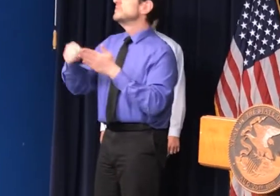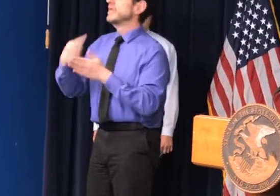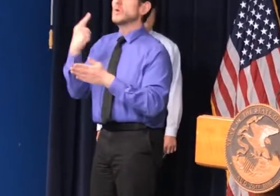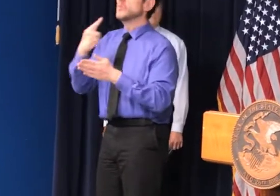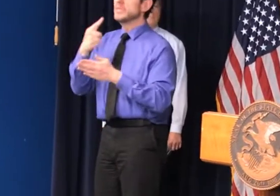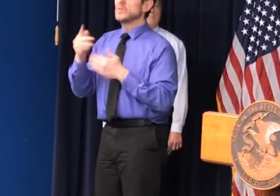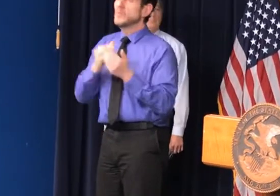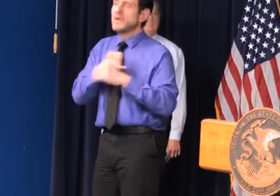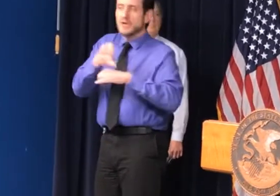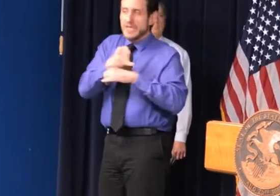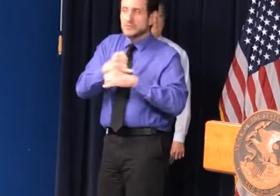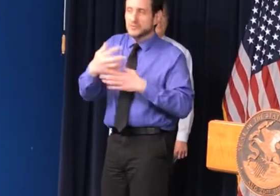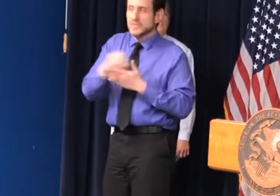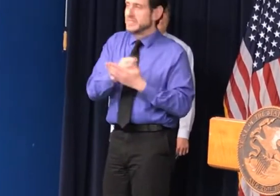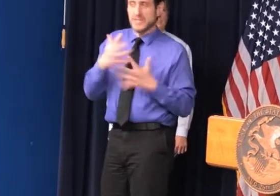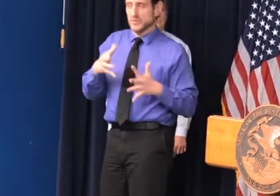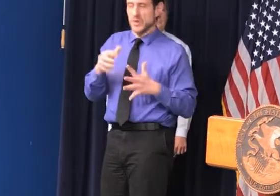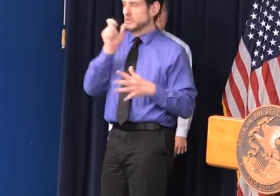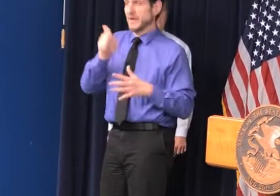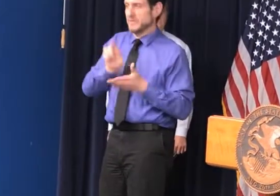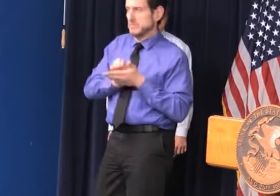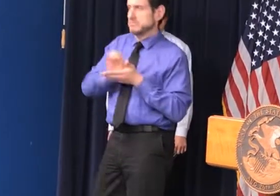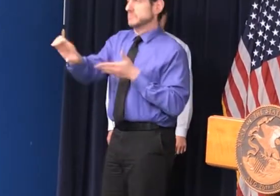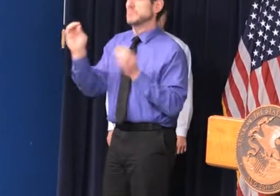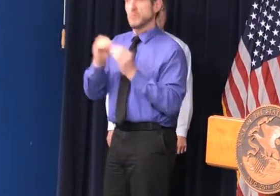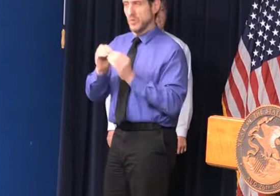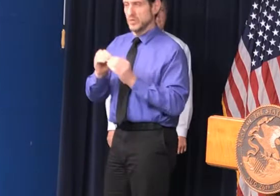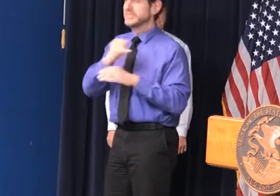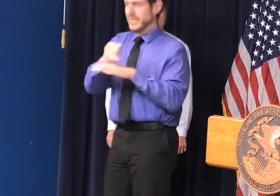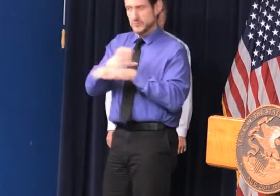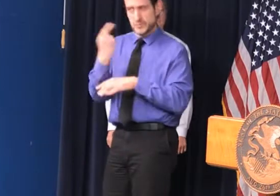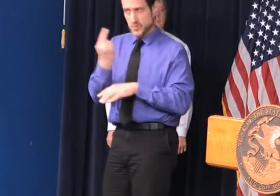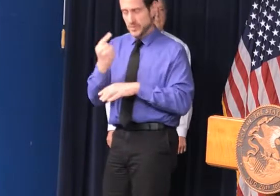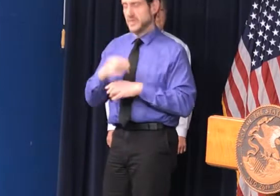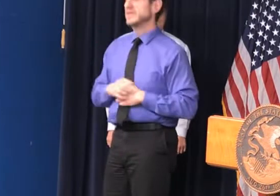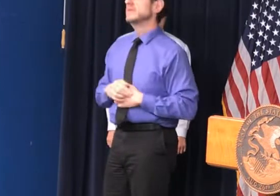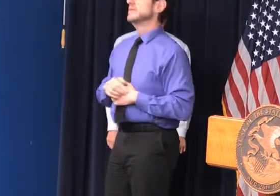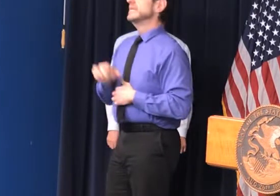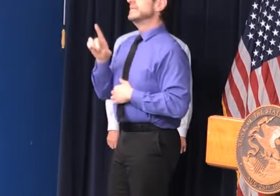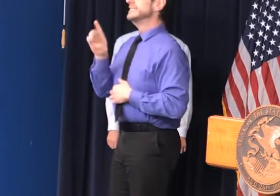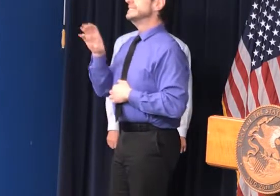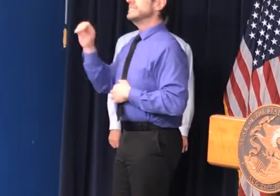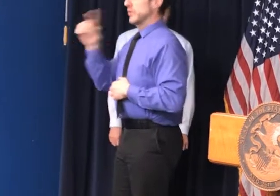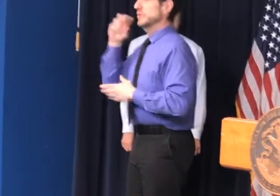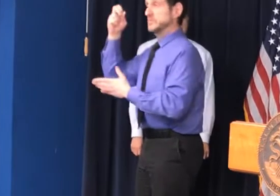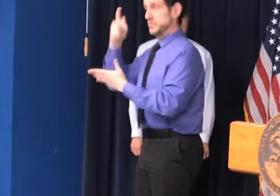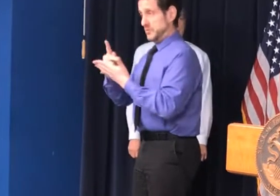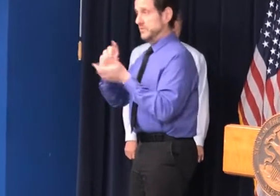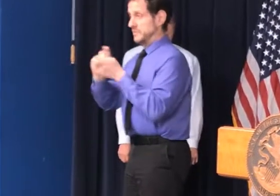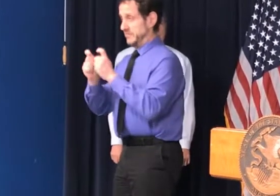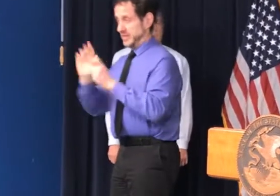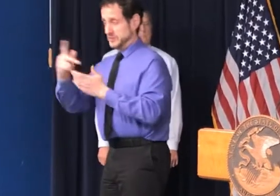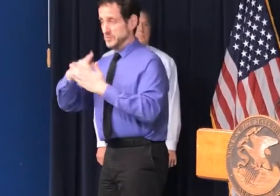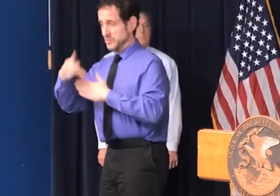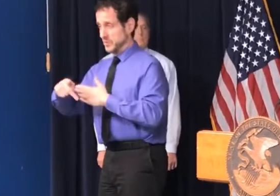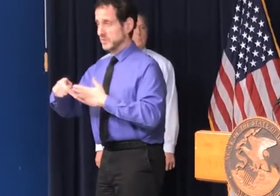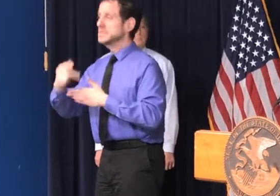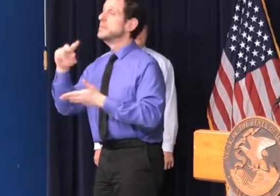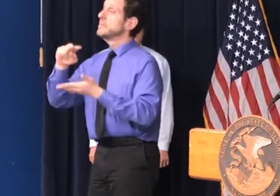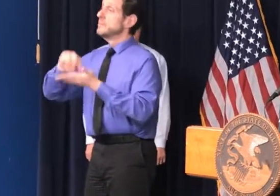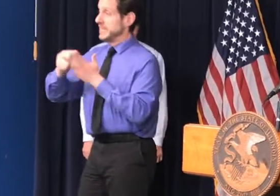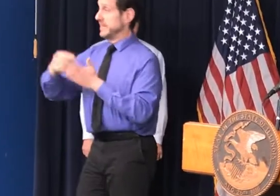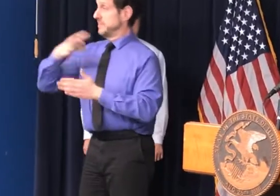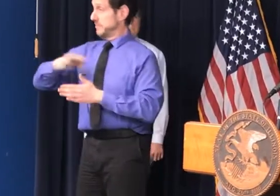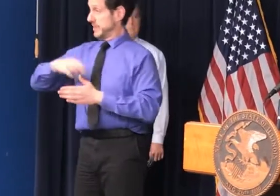payments. DCEO has pre-approved all such modifications in order to fast-track those benefits to our